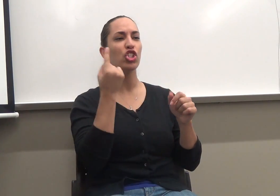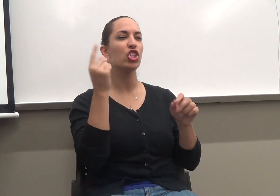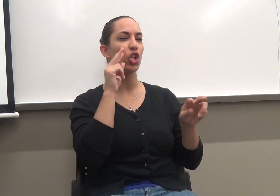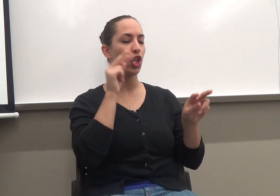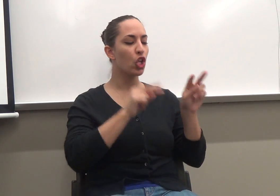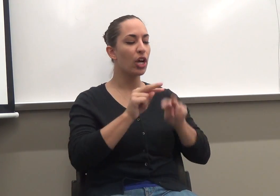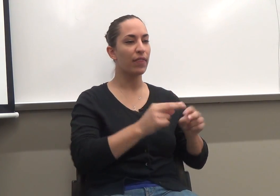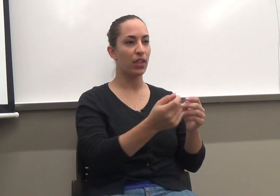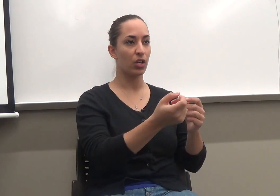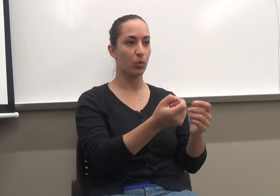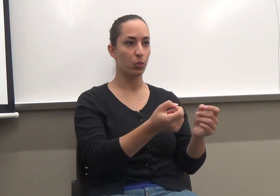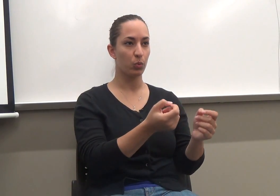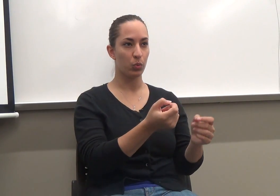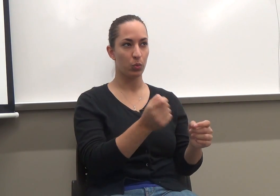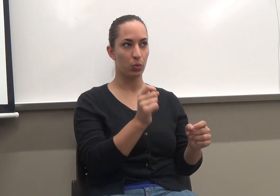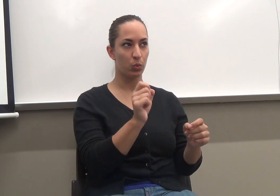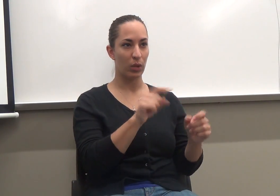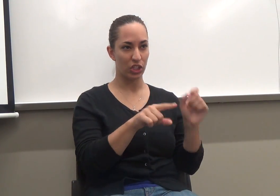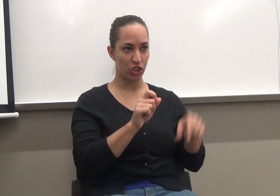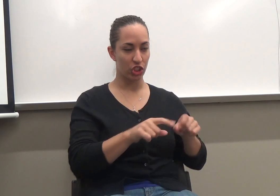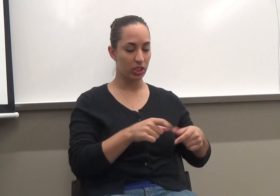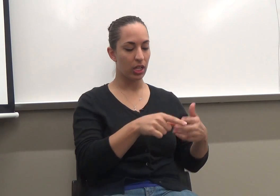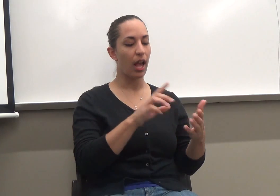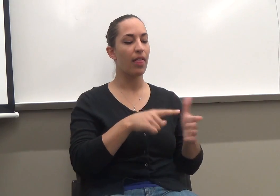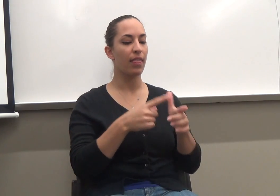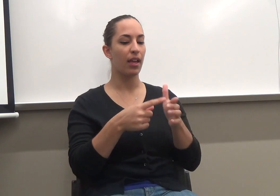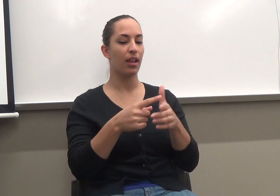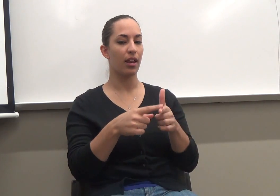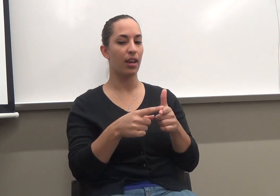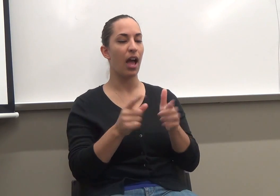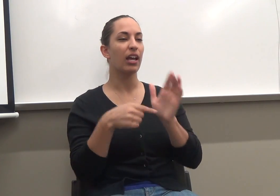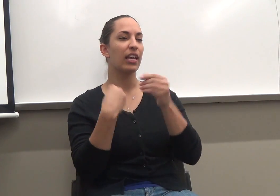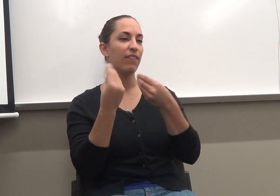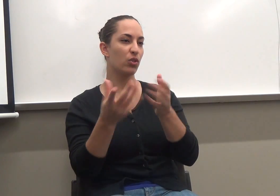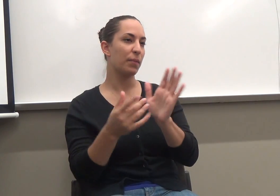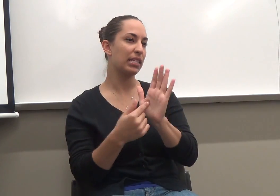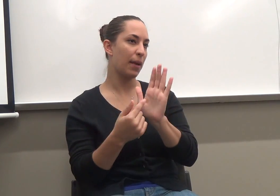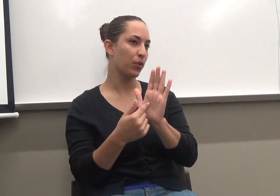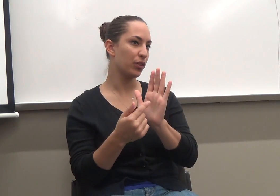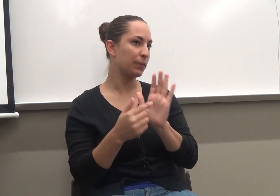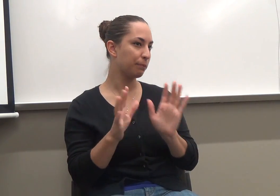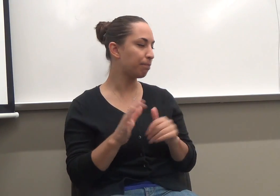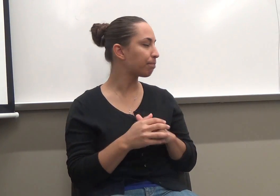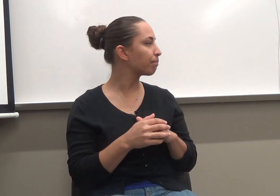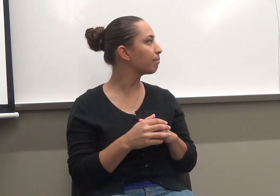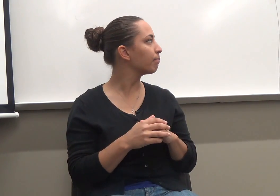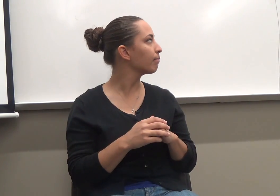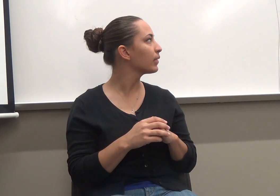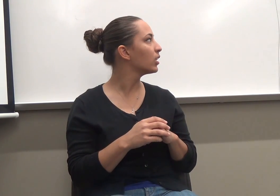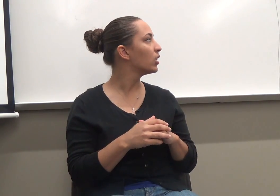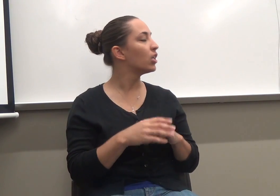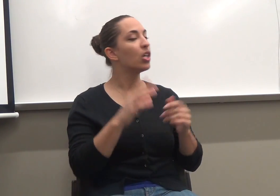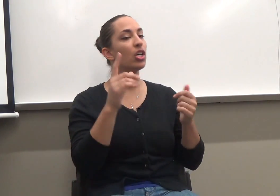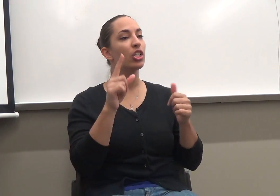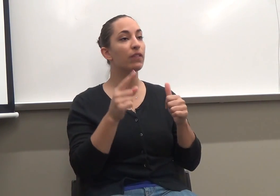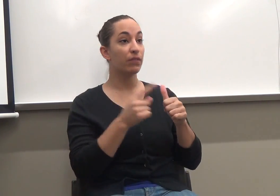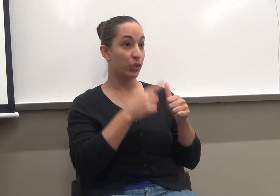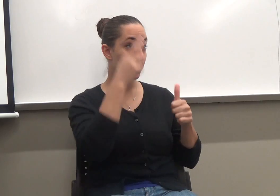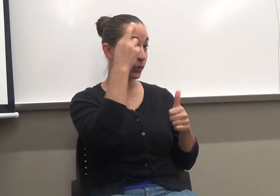some samples. The first reason people make standard English errors is,